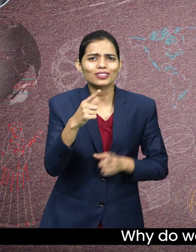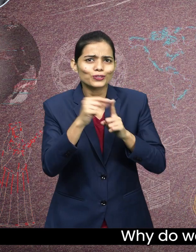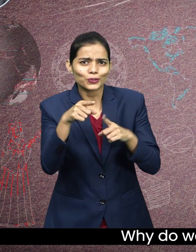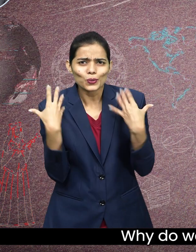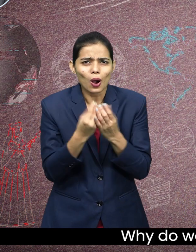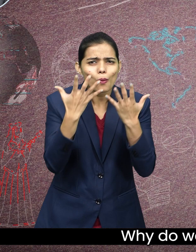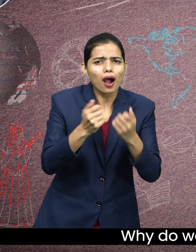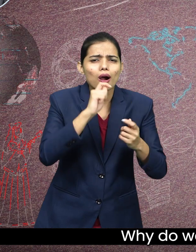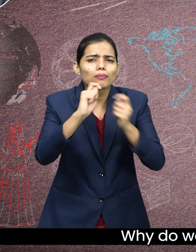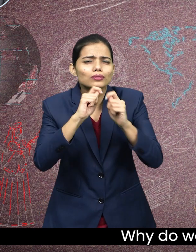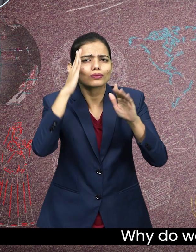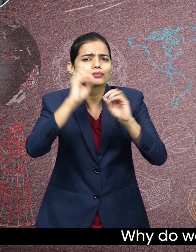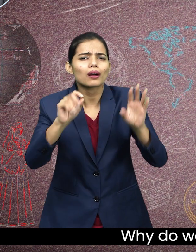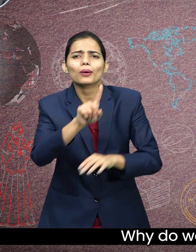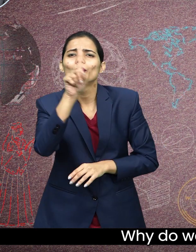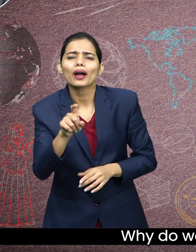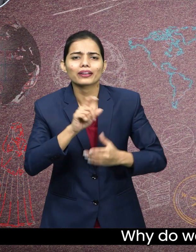Why do we need mass media?